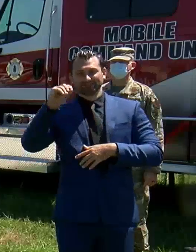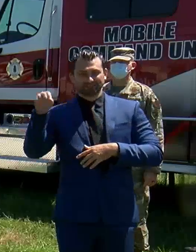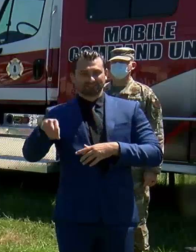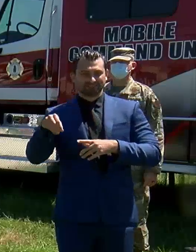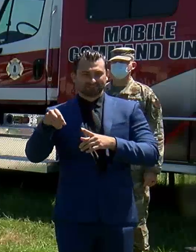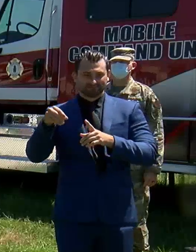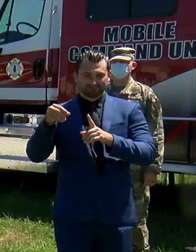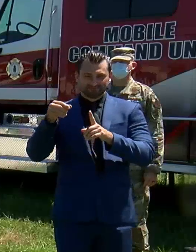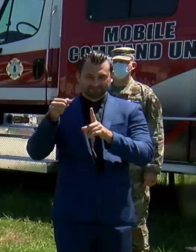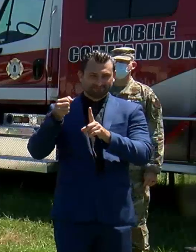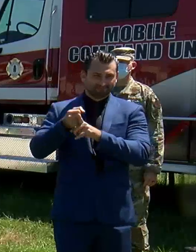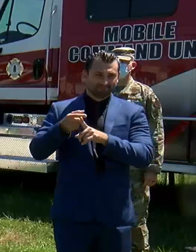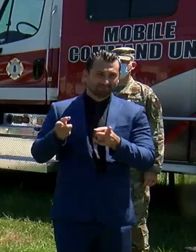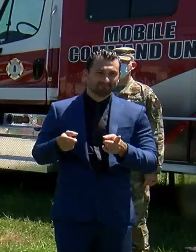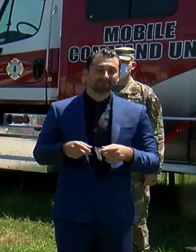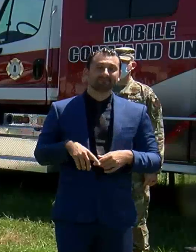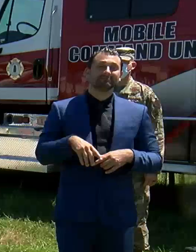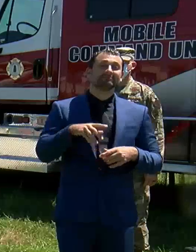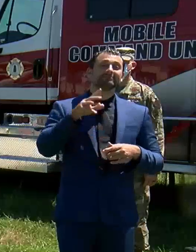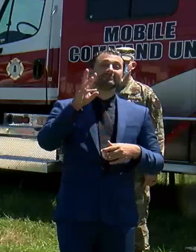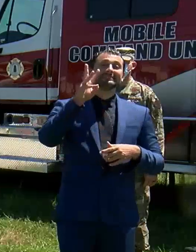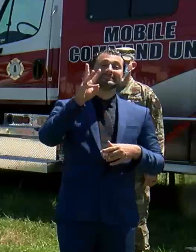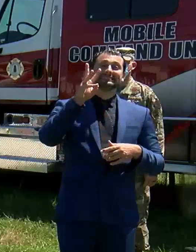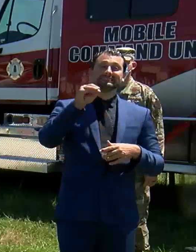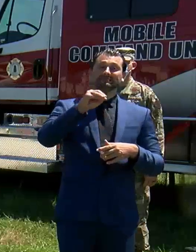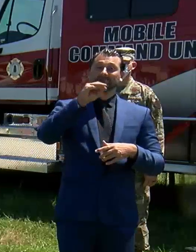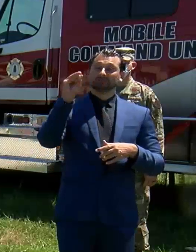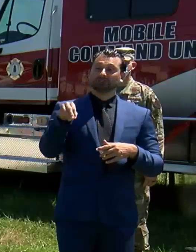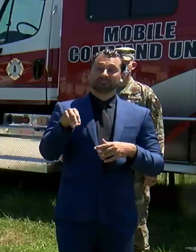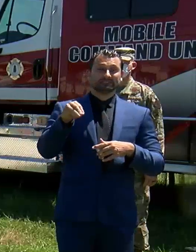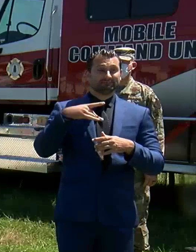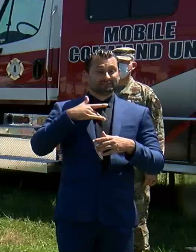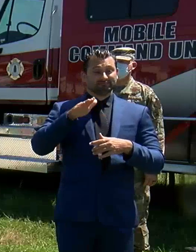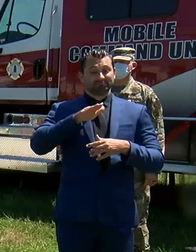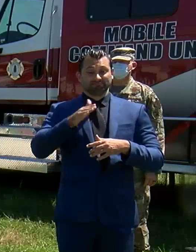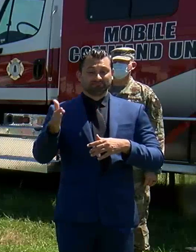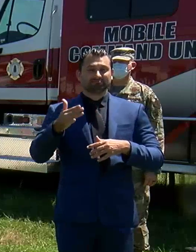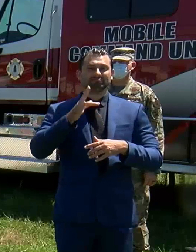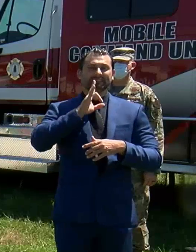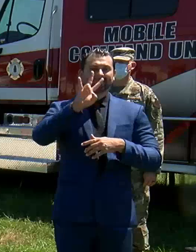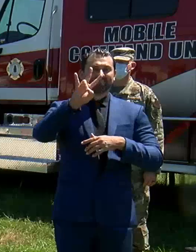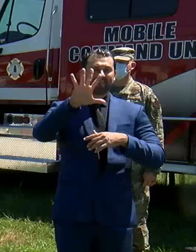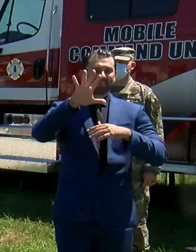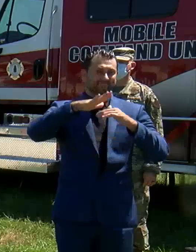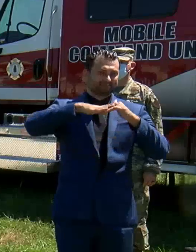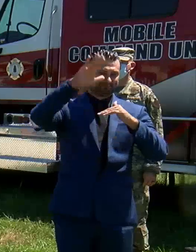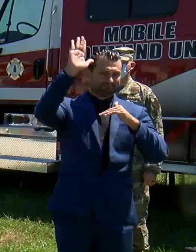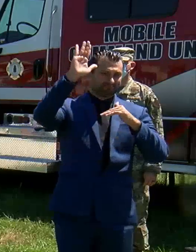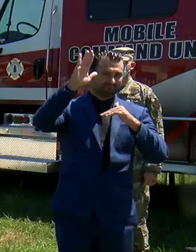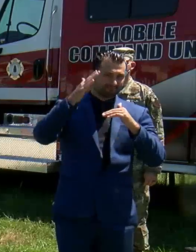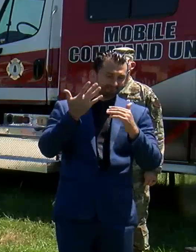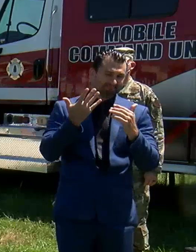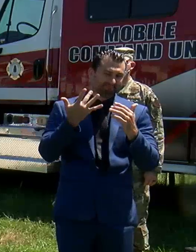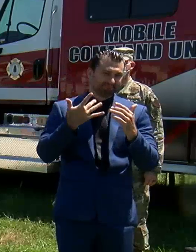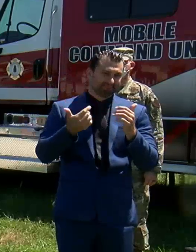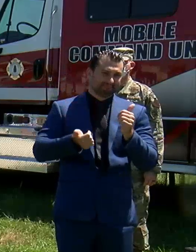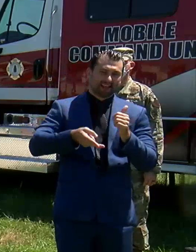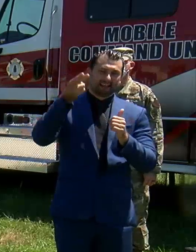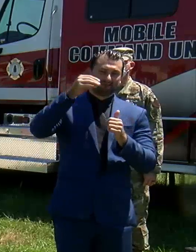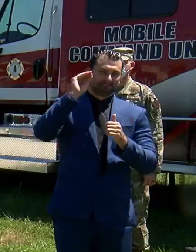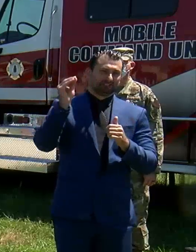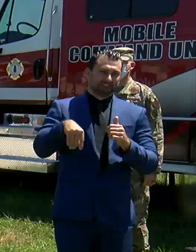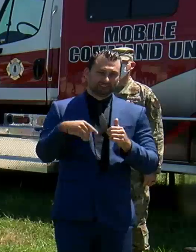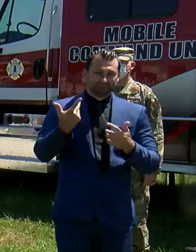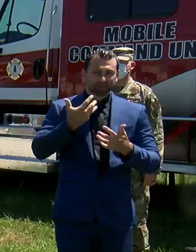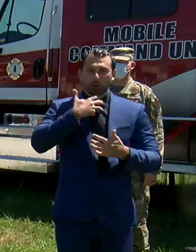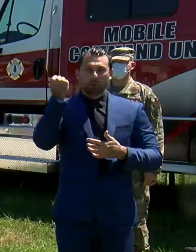of the fatalities in the state of Florida are folks who are 75 and up. Most of those folks had one or more comorbidity. And